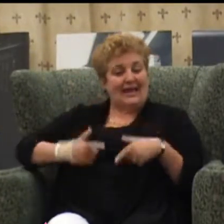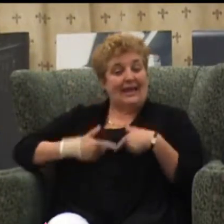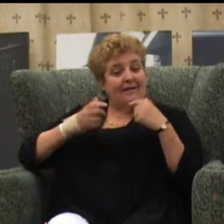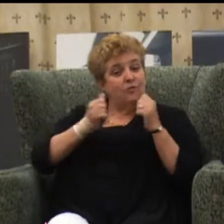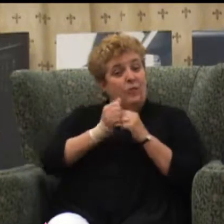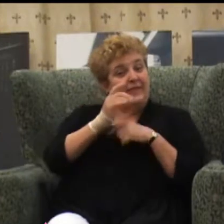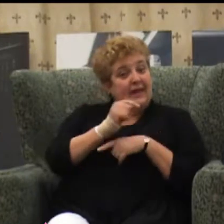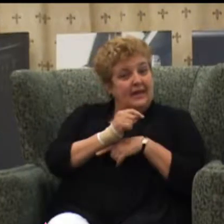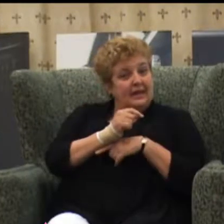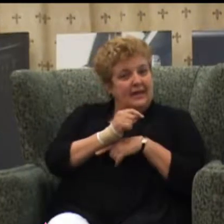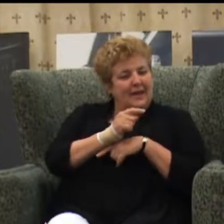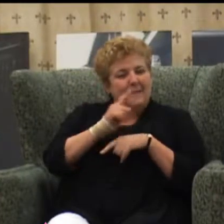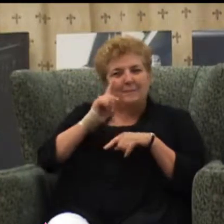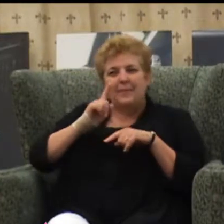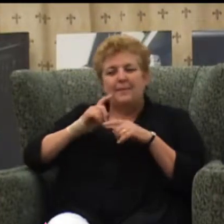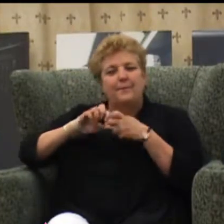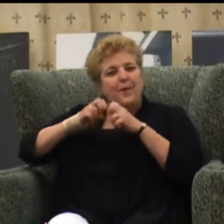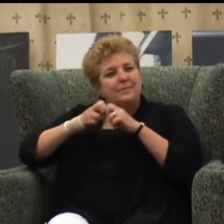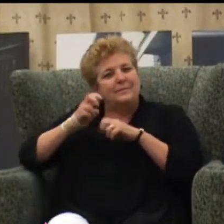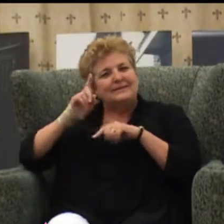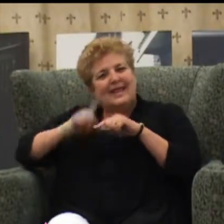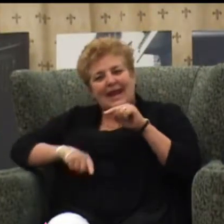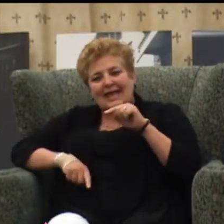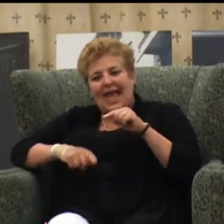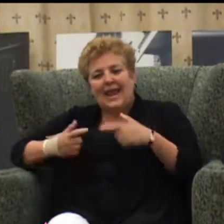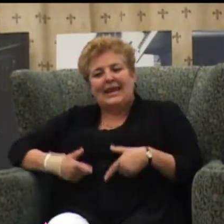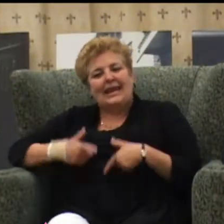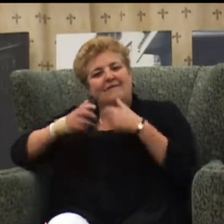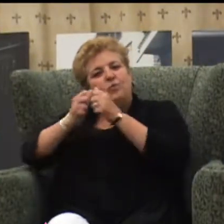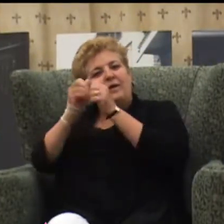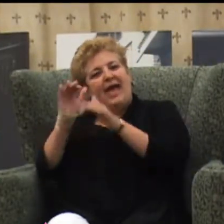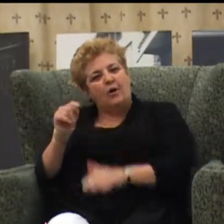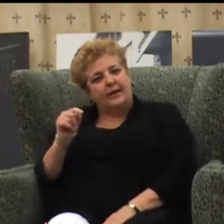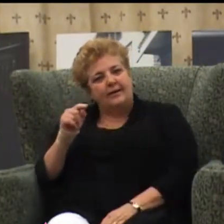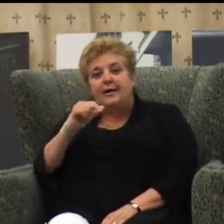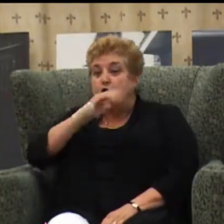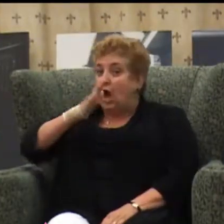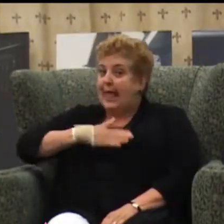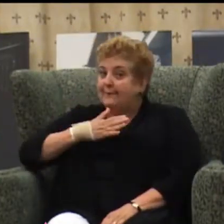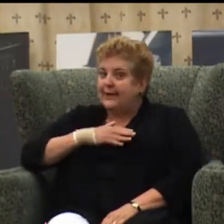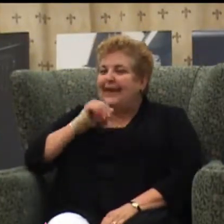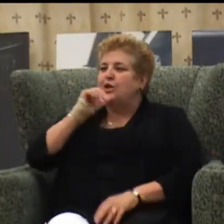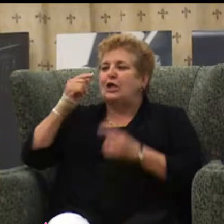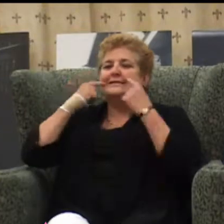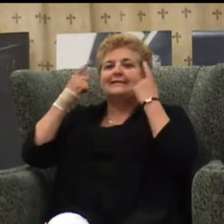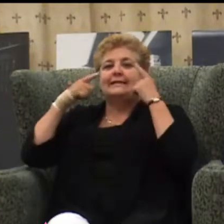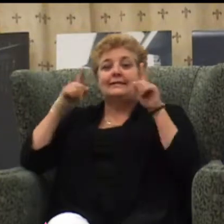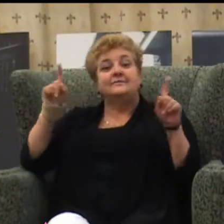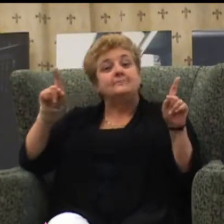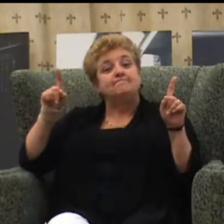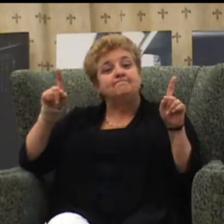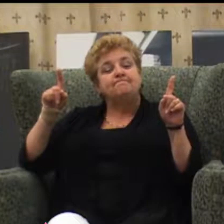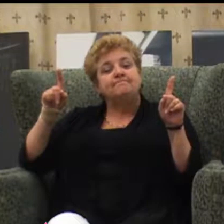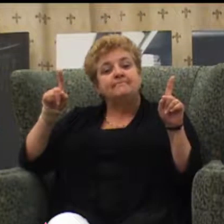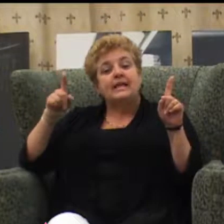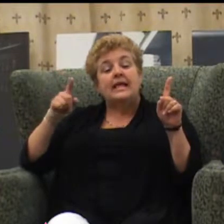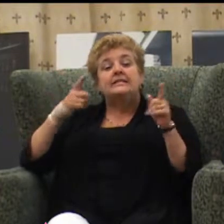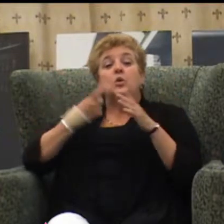live without it. Not happily and not successfully. And what it really means for me to be an alcoholic is that I have